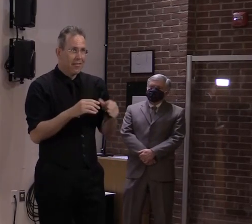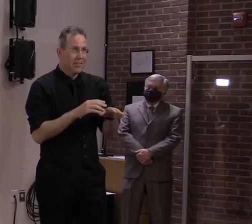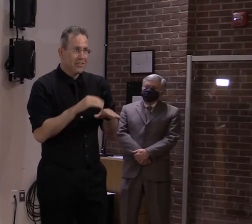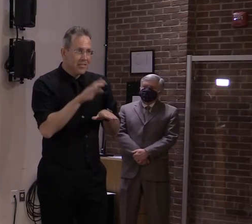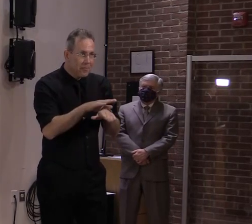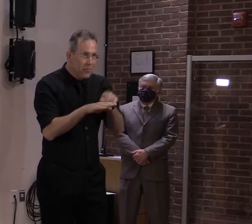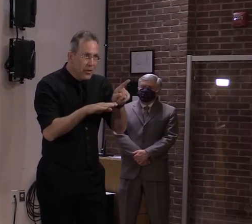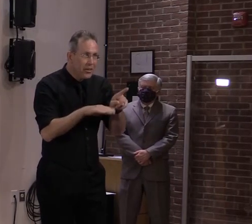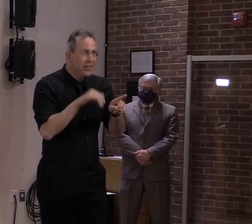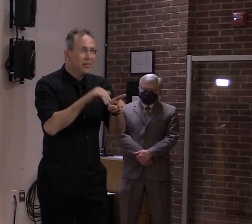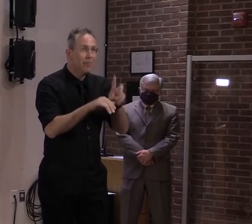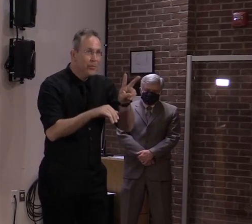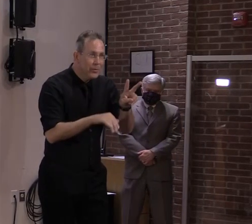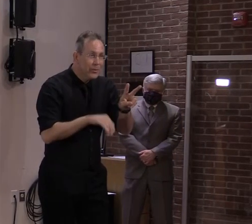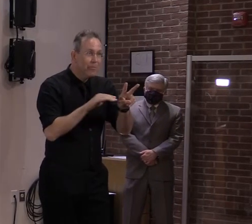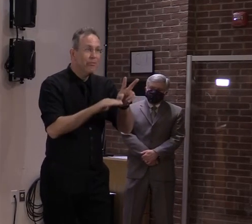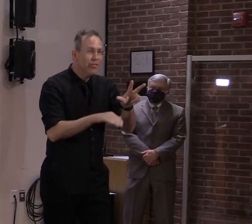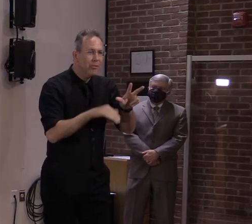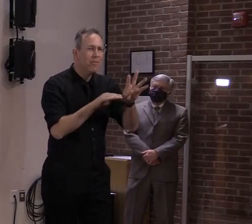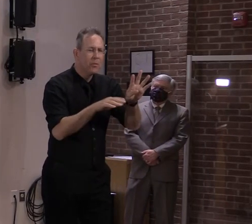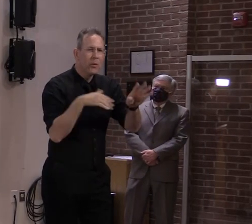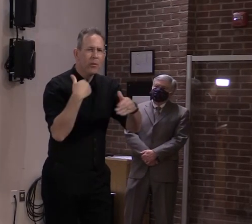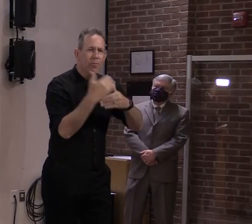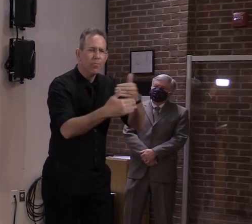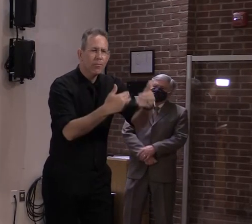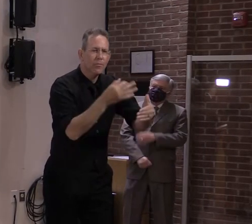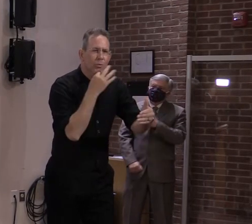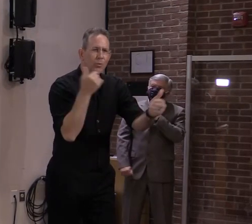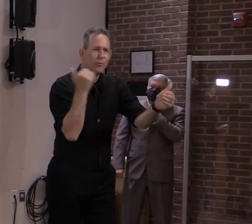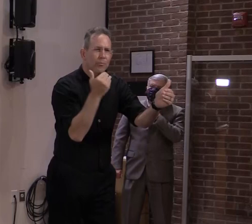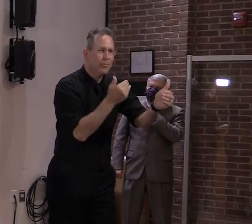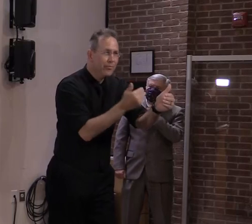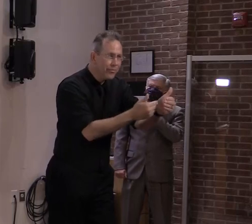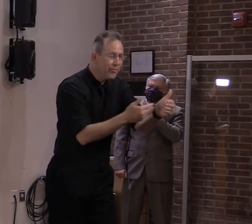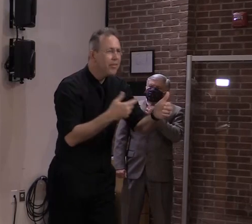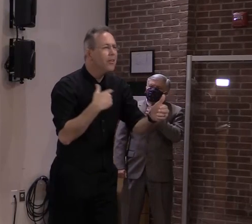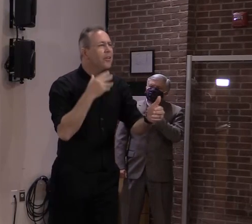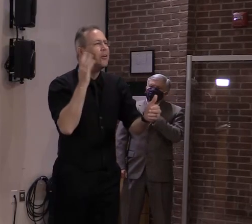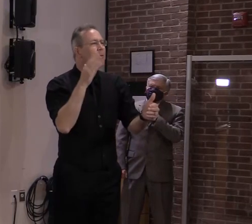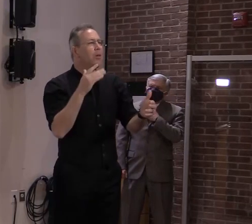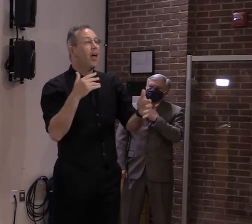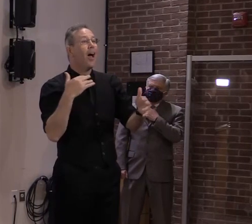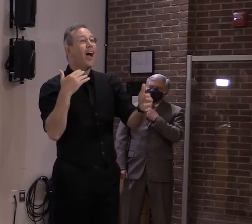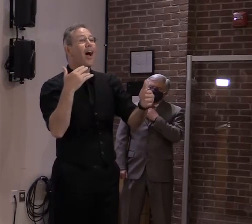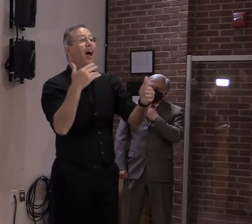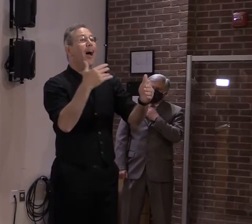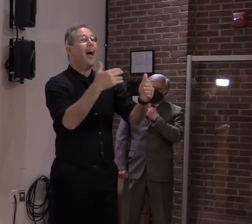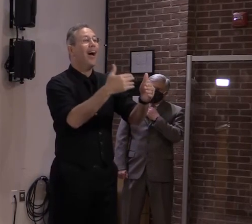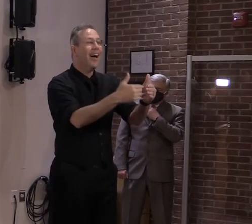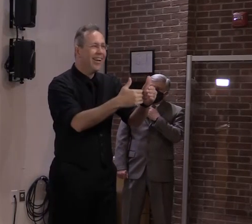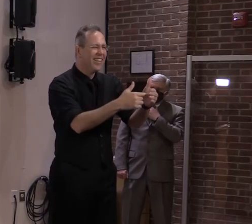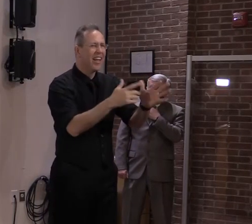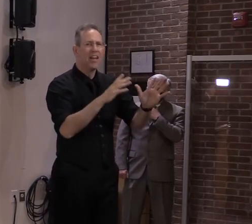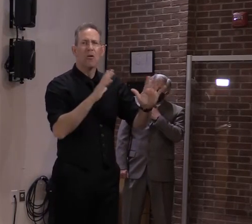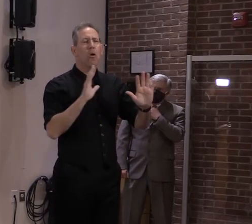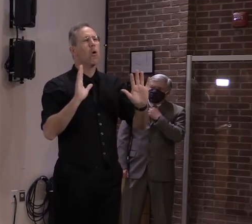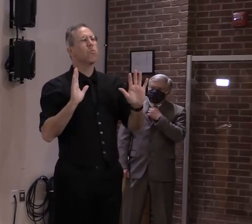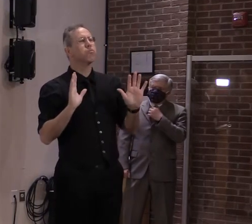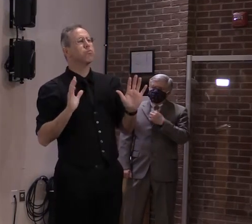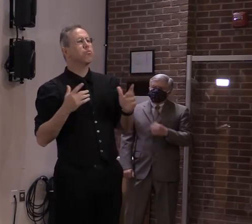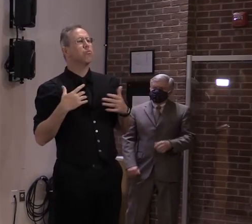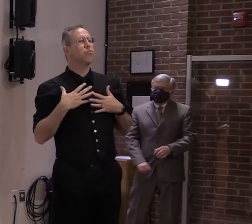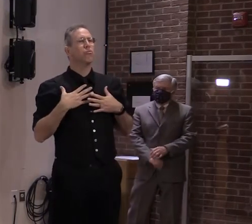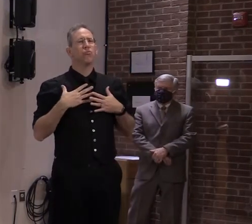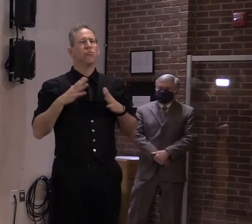race, and I've said it before. There's going to become a time when, and it's happening, we have to transition to